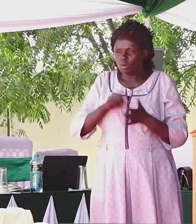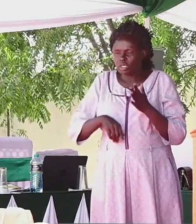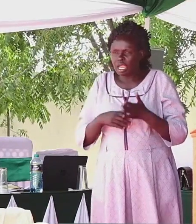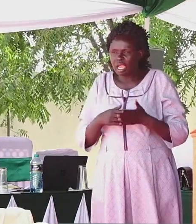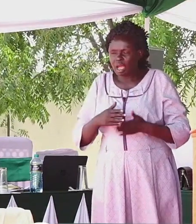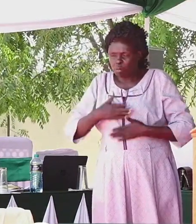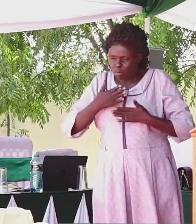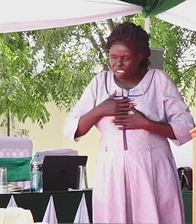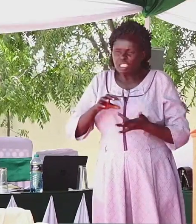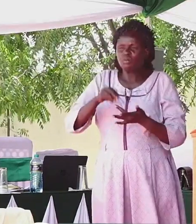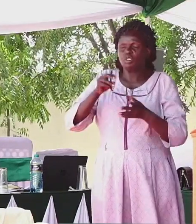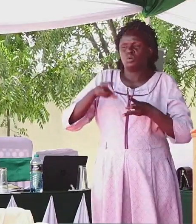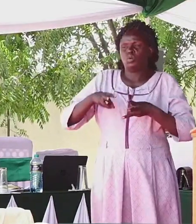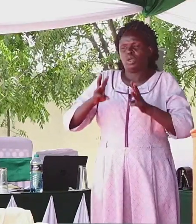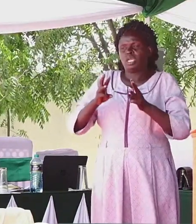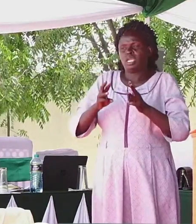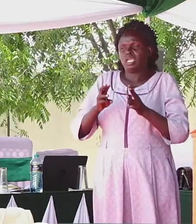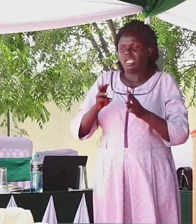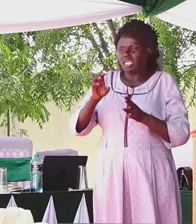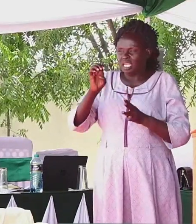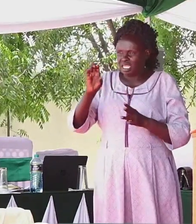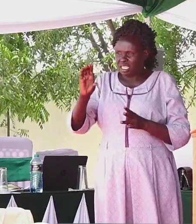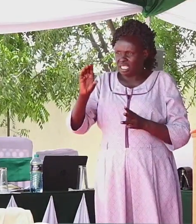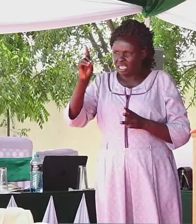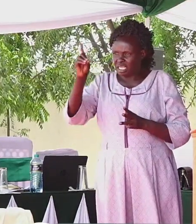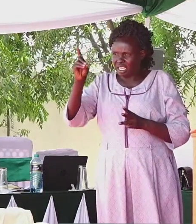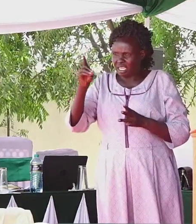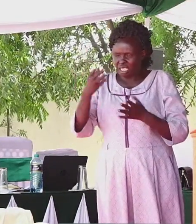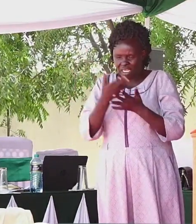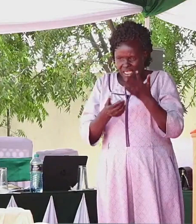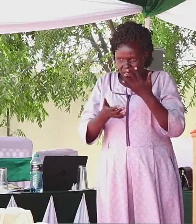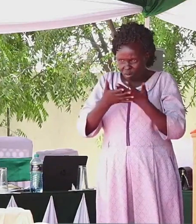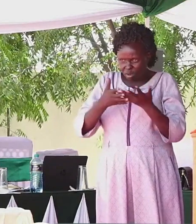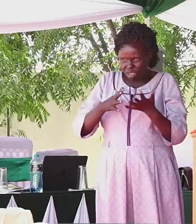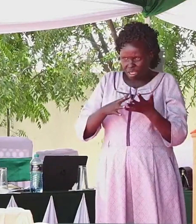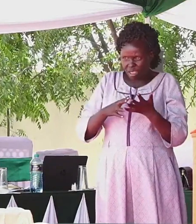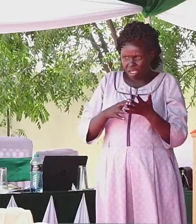very special way the ECD Network Board through the leadership of Beatrice